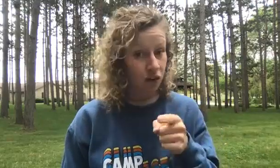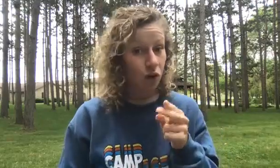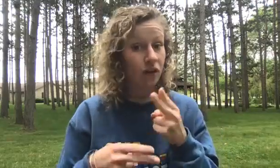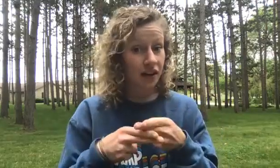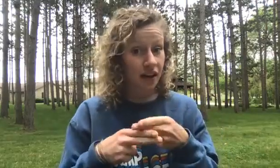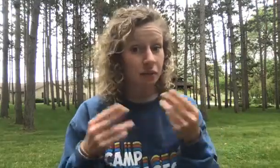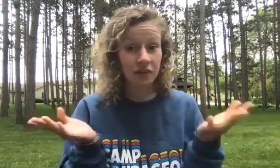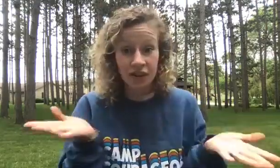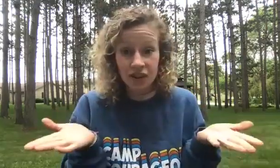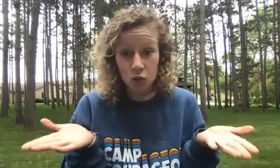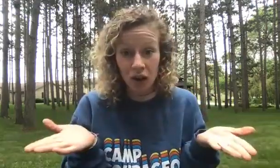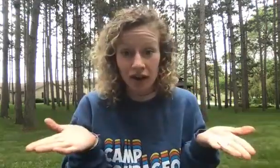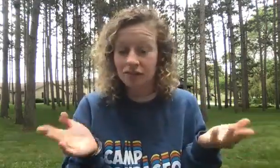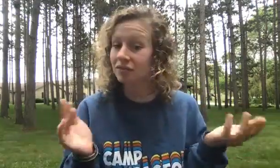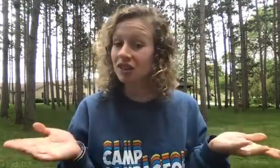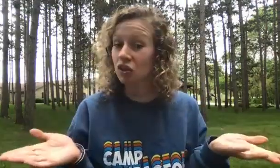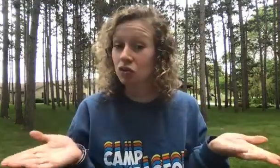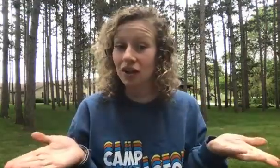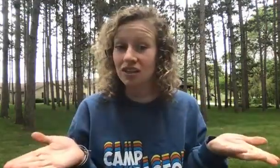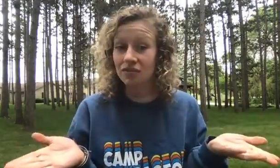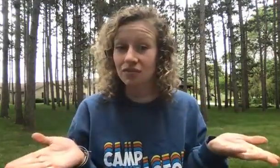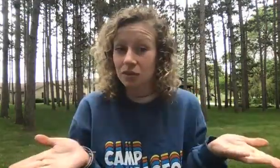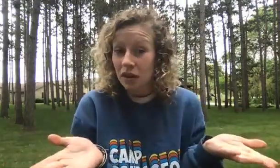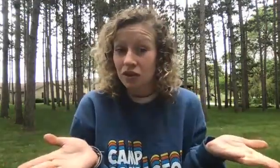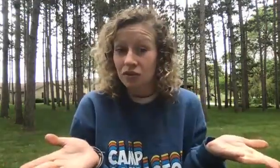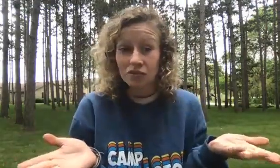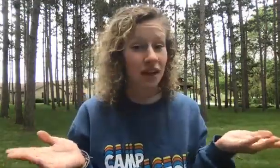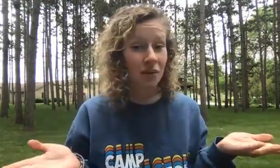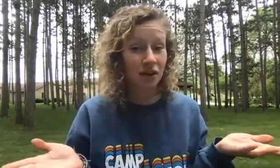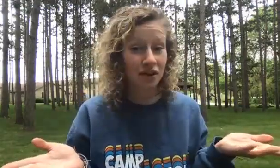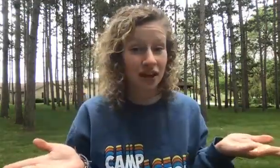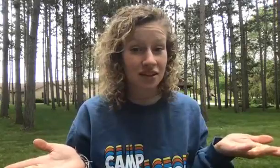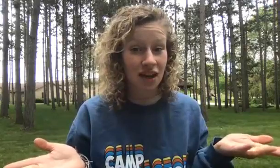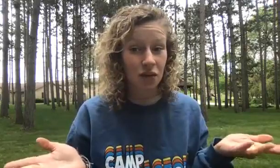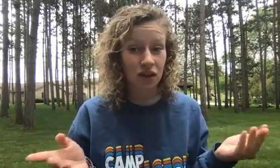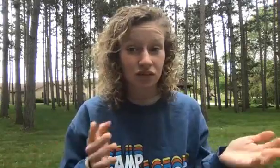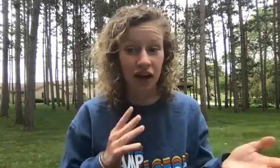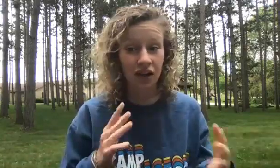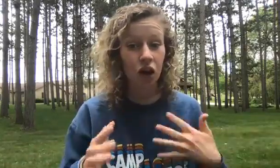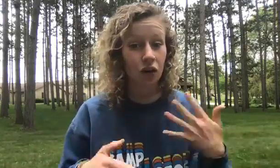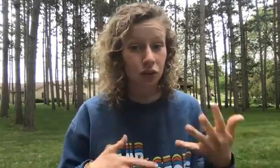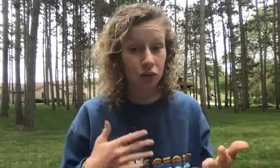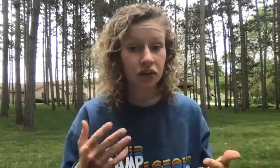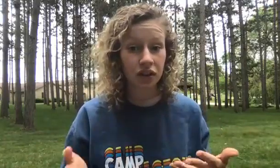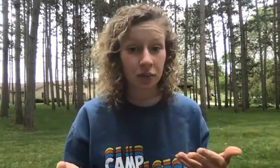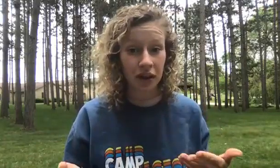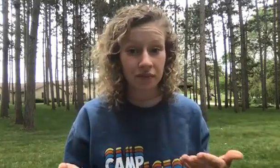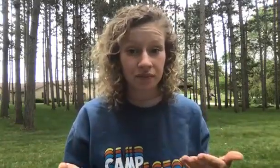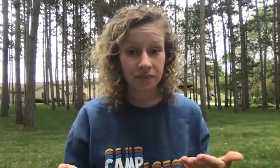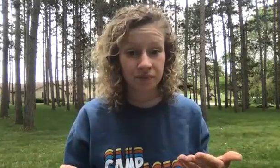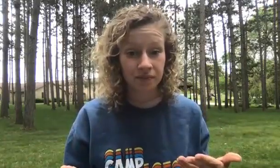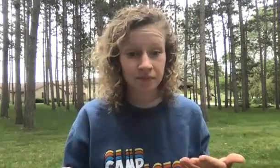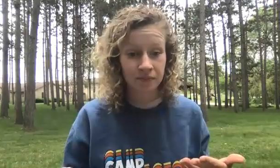Your name is what? Can you try to spell your name on your hands now that you've kind of gone through it a little bit?